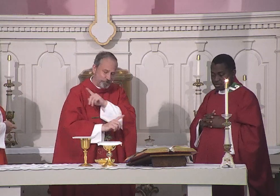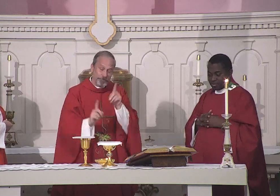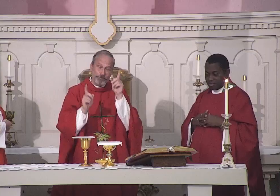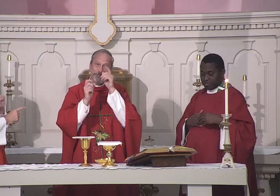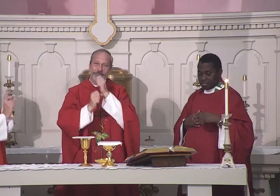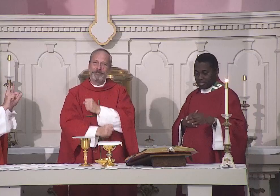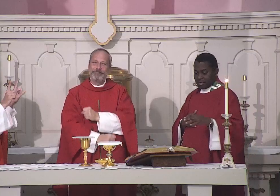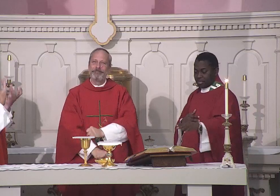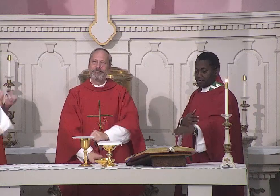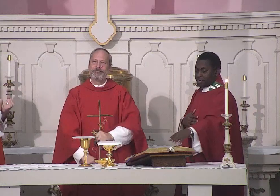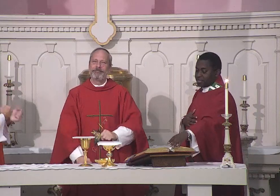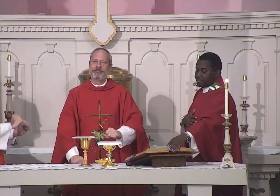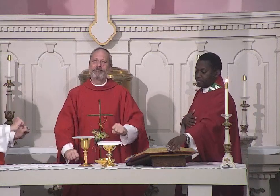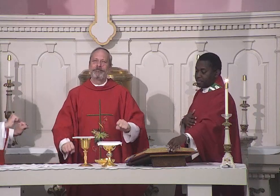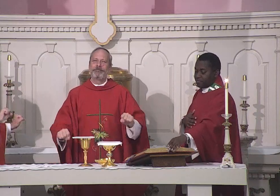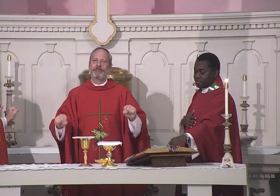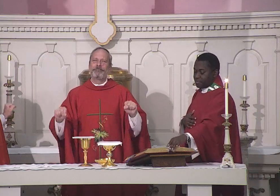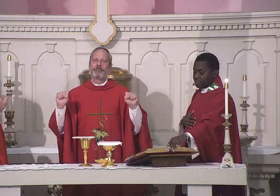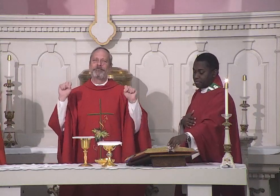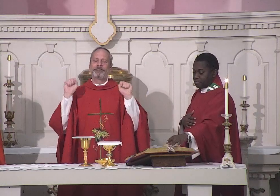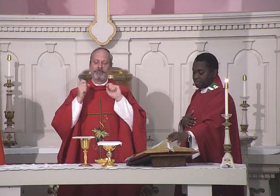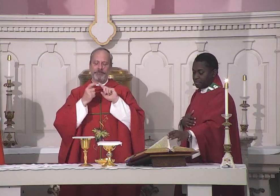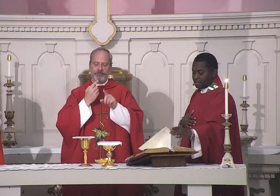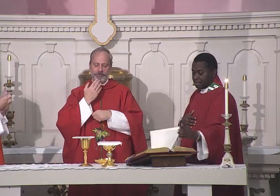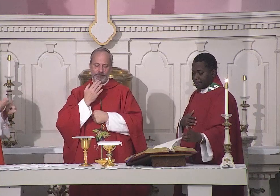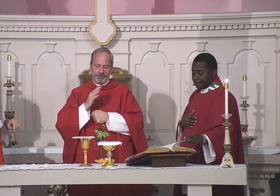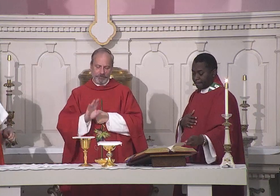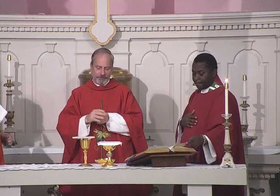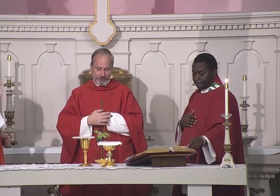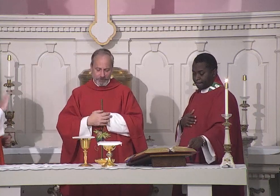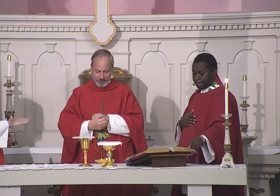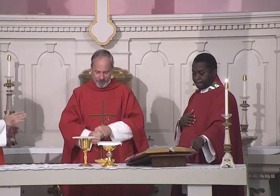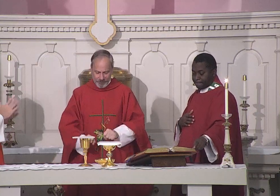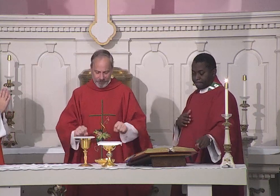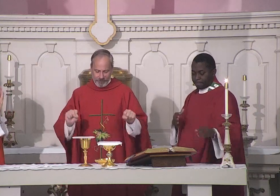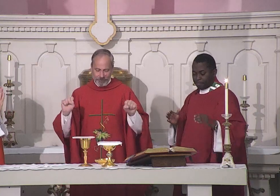temptation, but deliver us from evil.